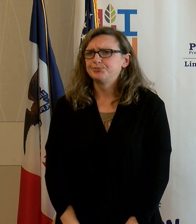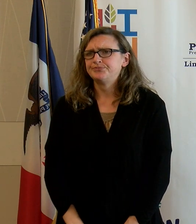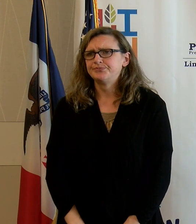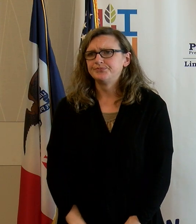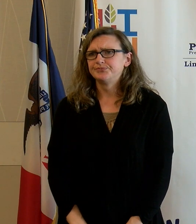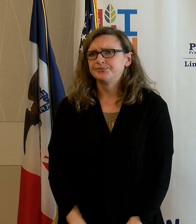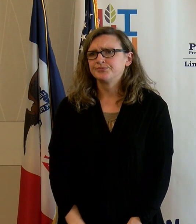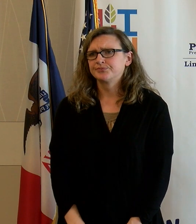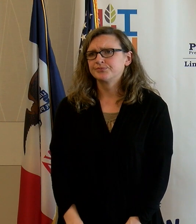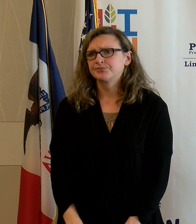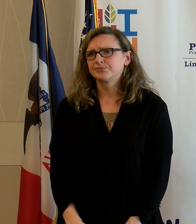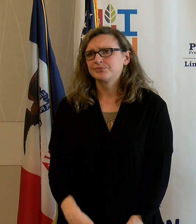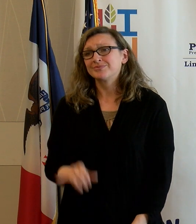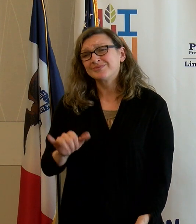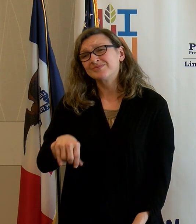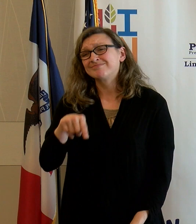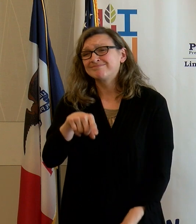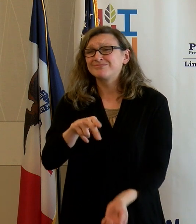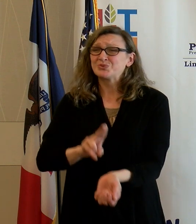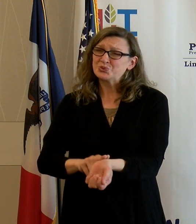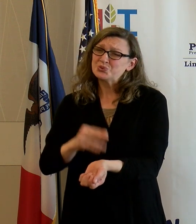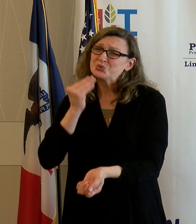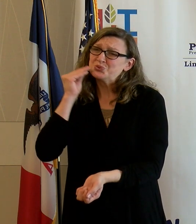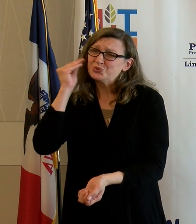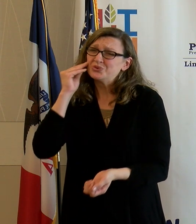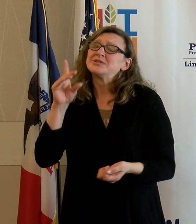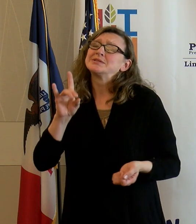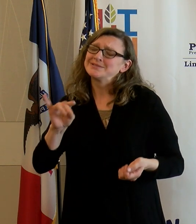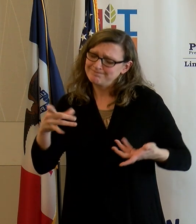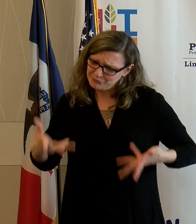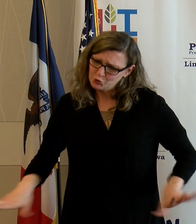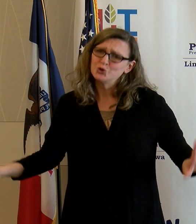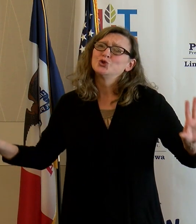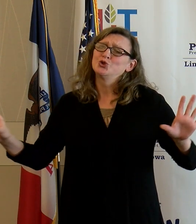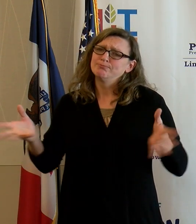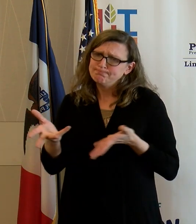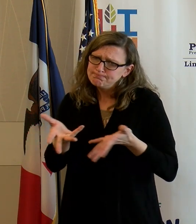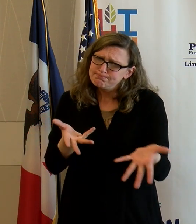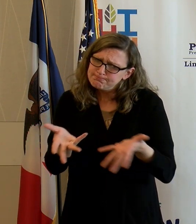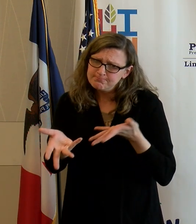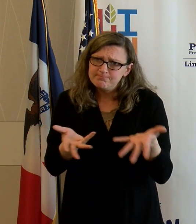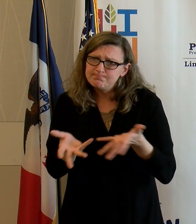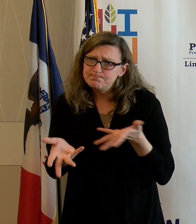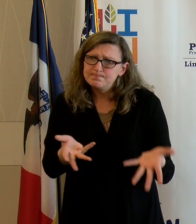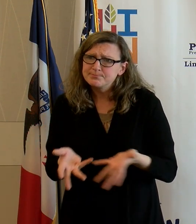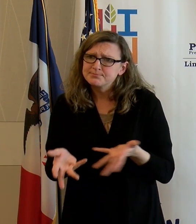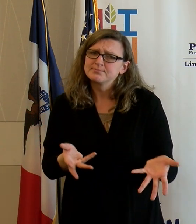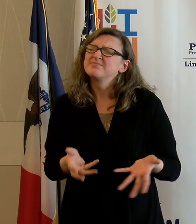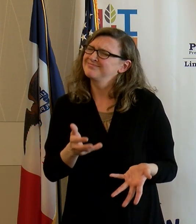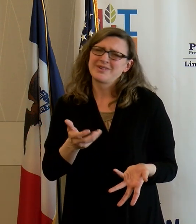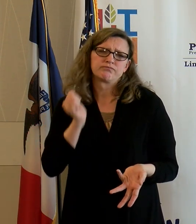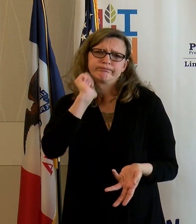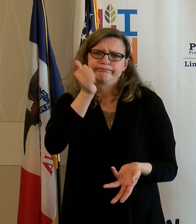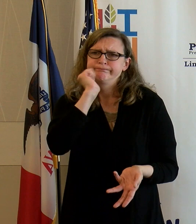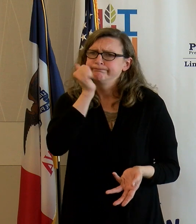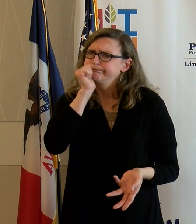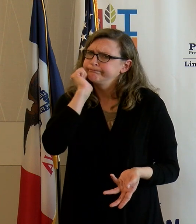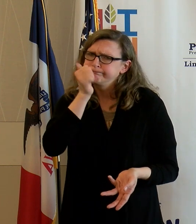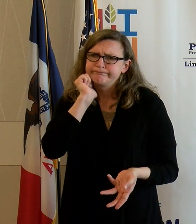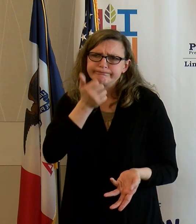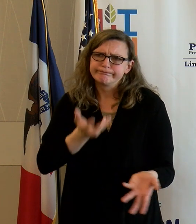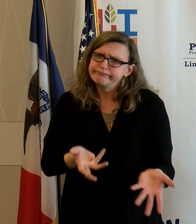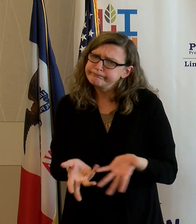care facility, we talked about that a little bit earlier. We are working with that facility on a daily basis. So the Iowa Department of Public